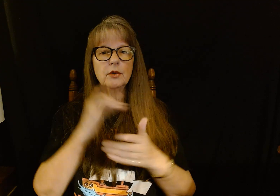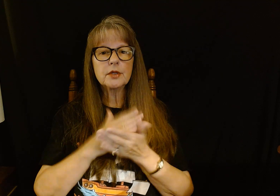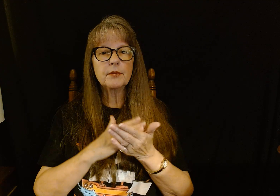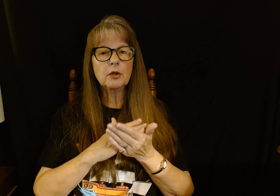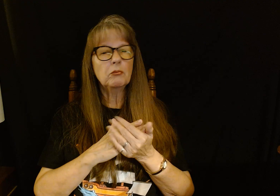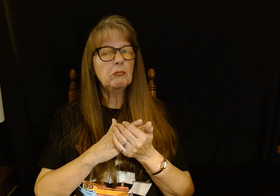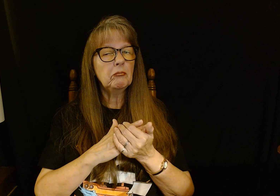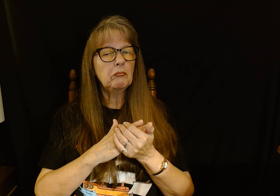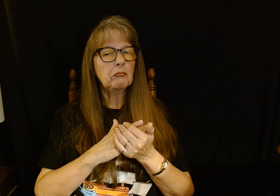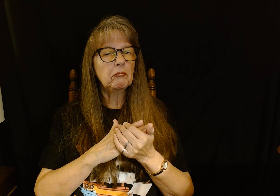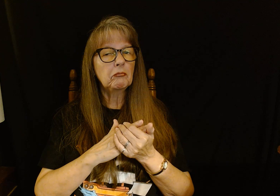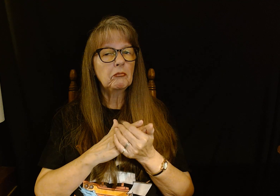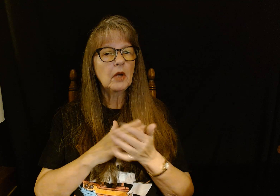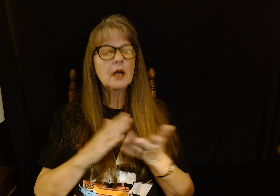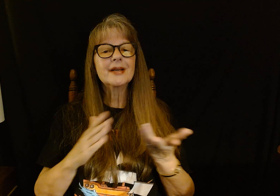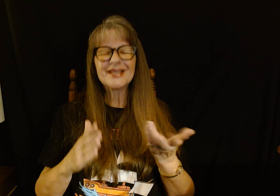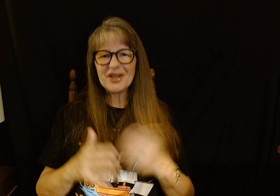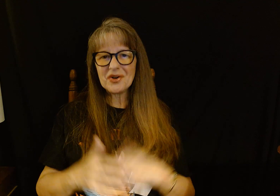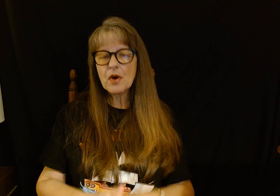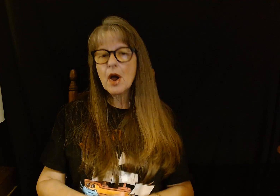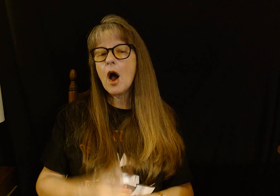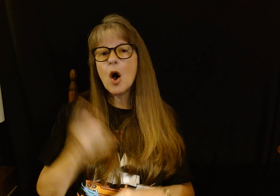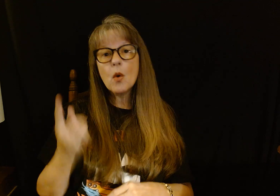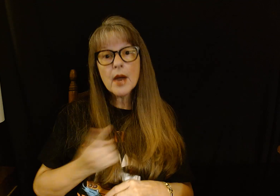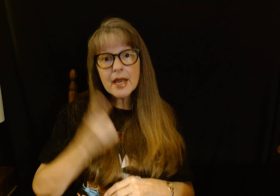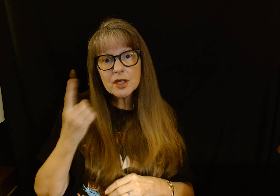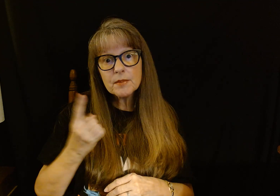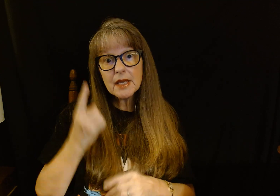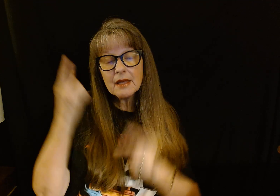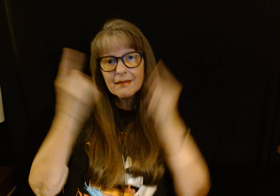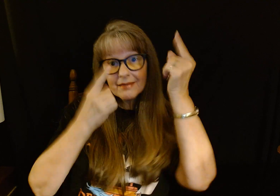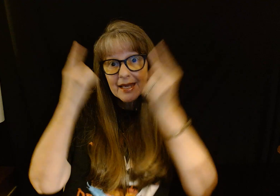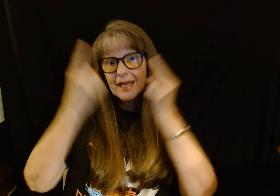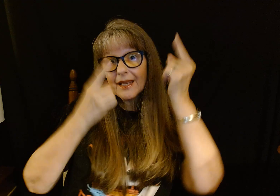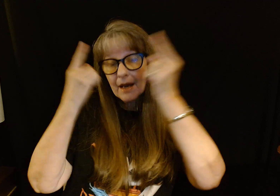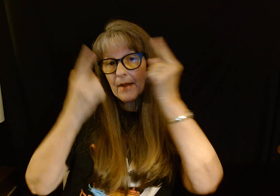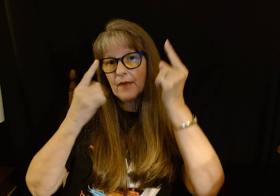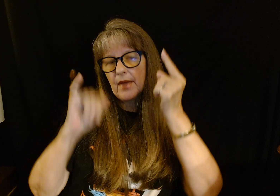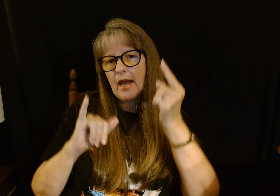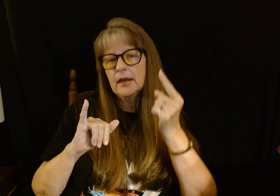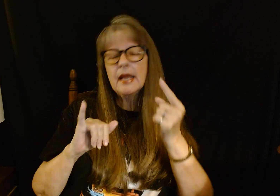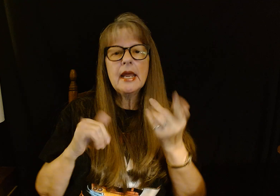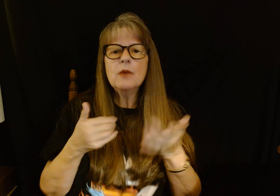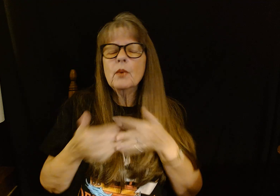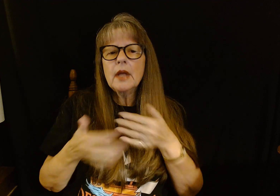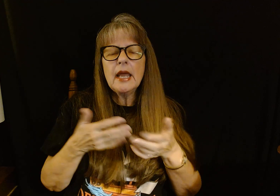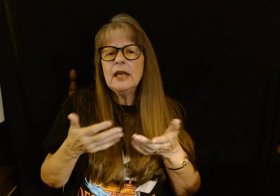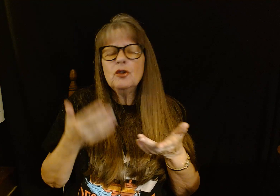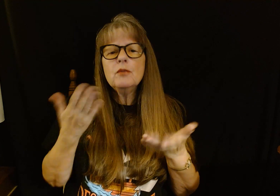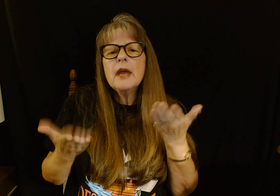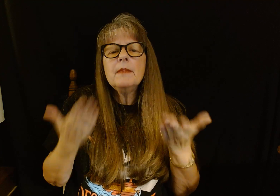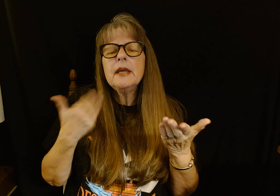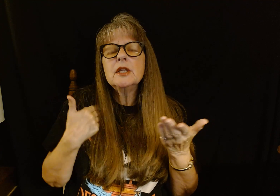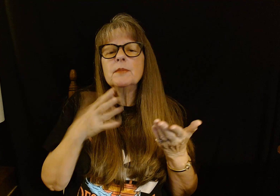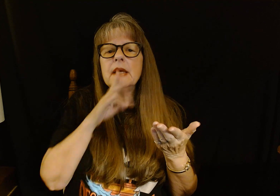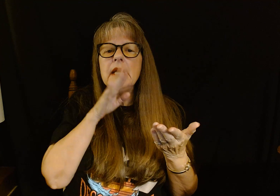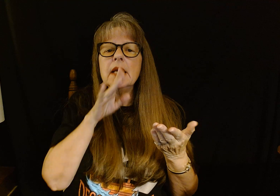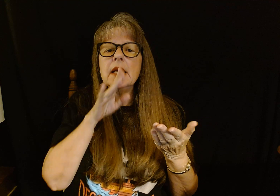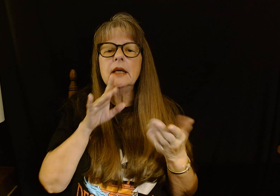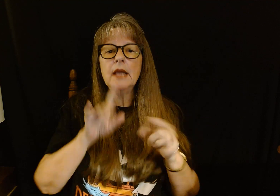something, So always be thinking about that. And you may be speaking a